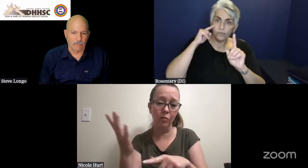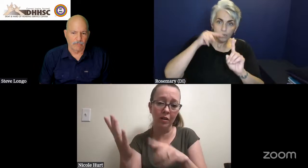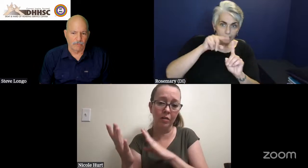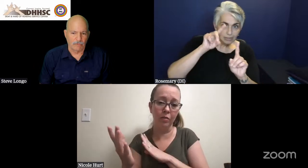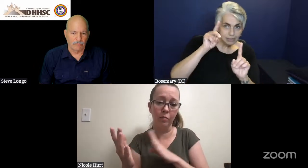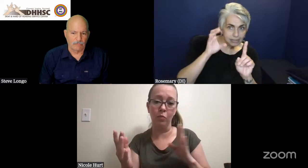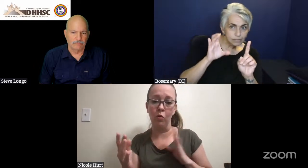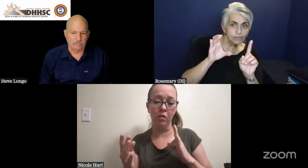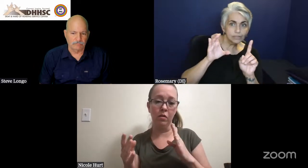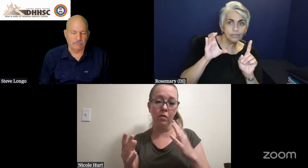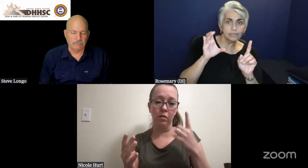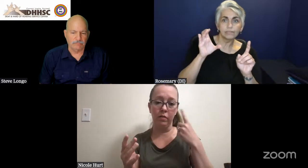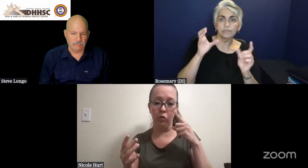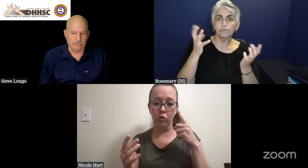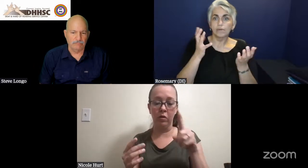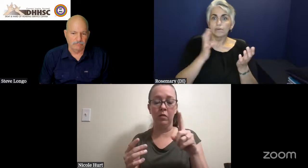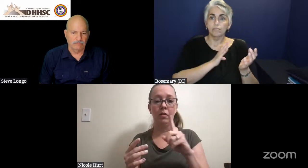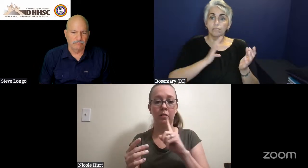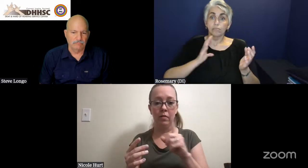DHHSC,